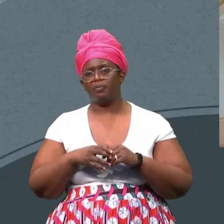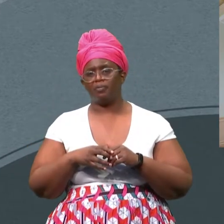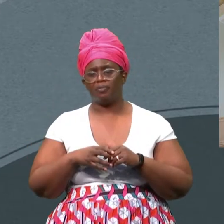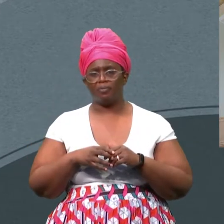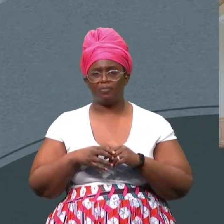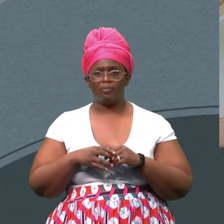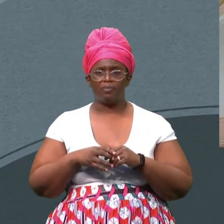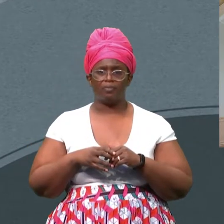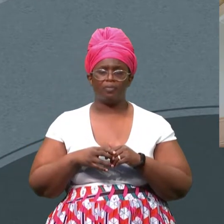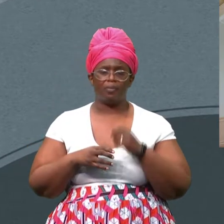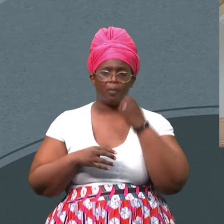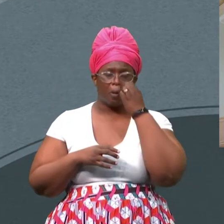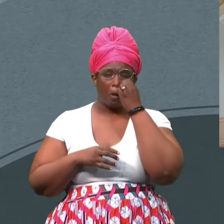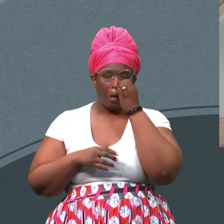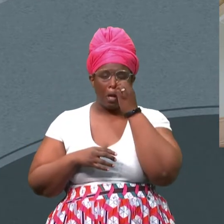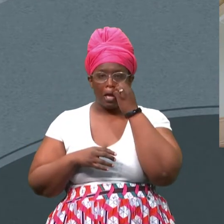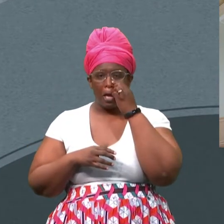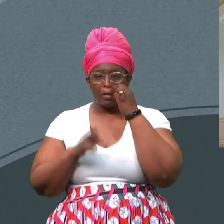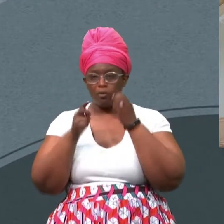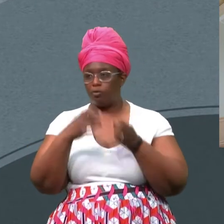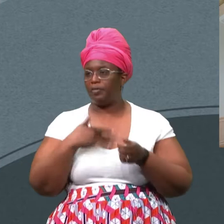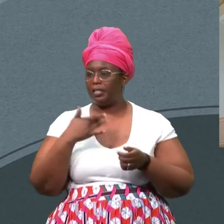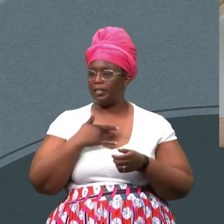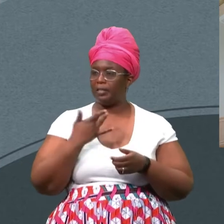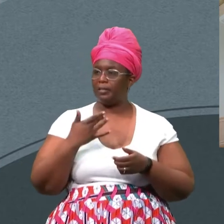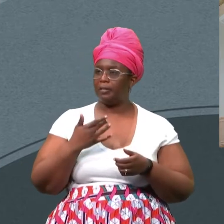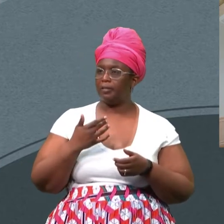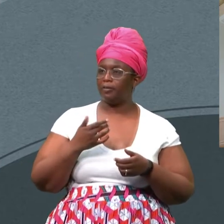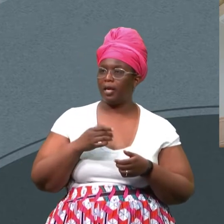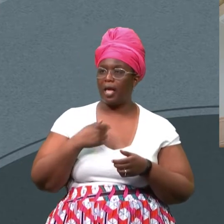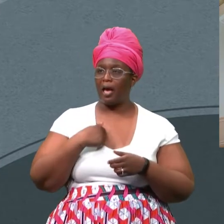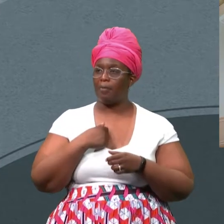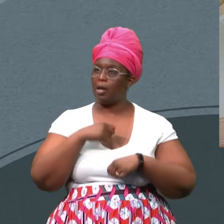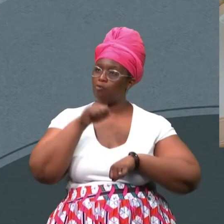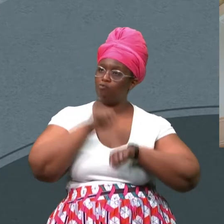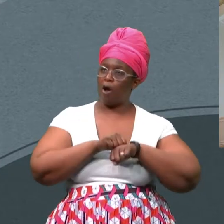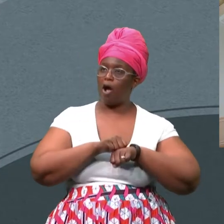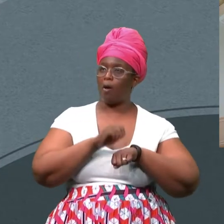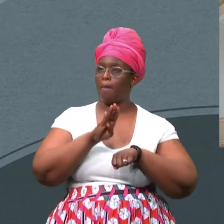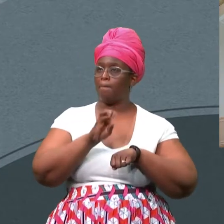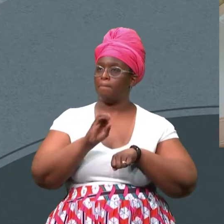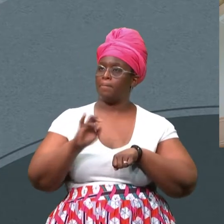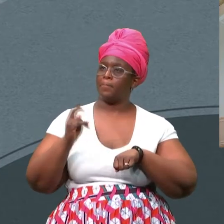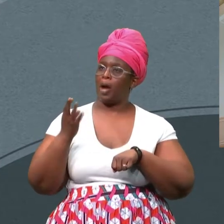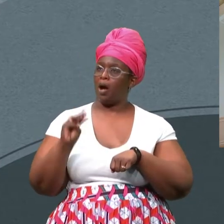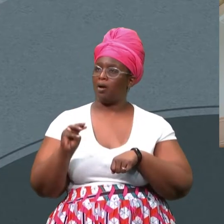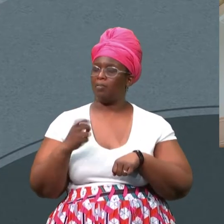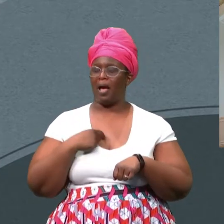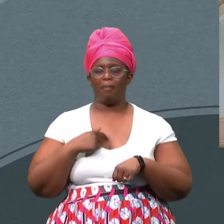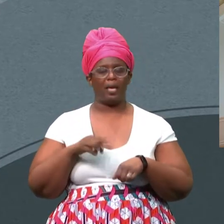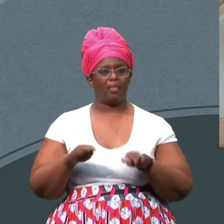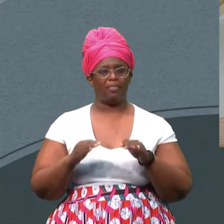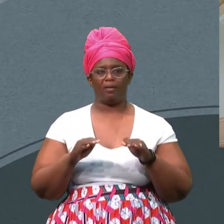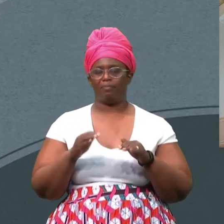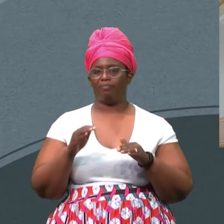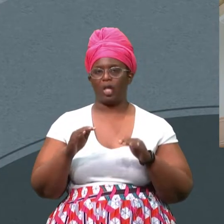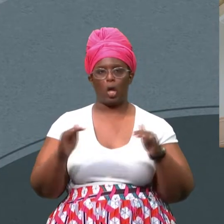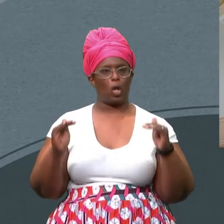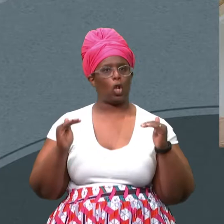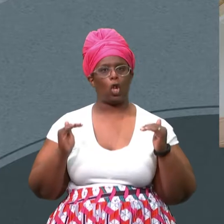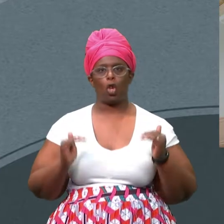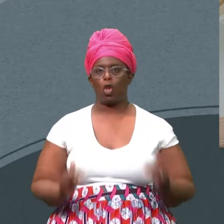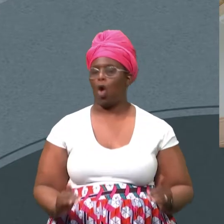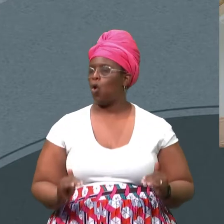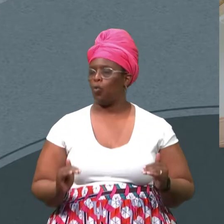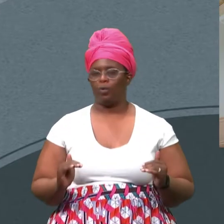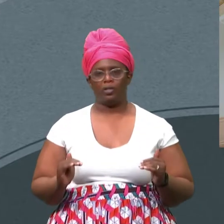on. You got something you can say, you know what, I can jump off of this. I can begin again right here. I hear the Holy Ghost. And God